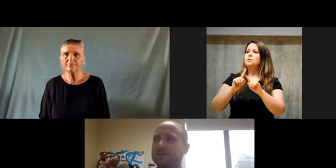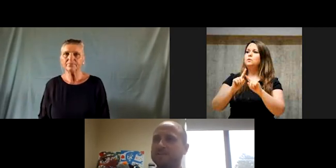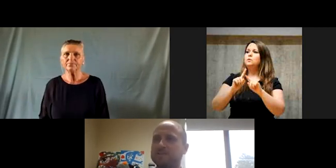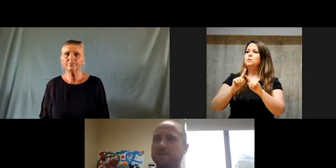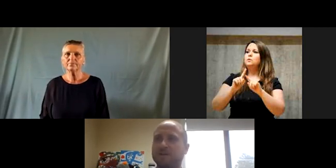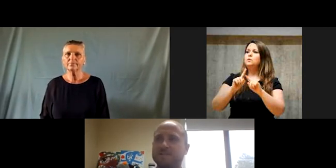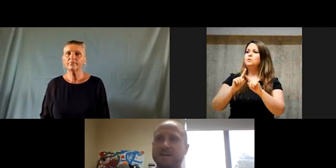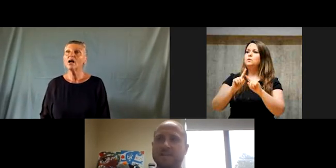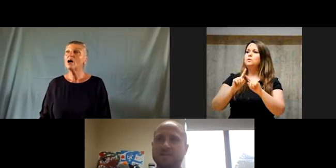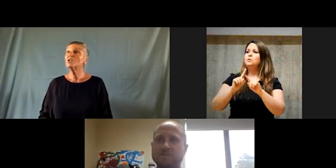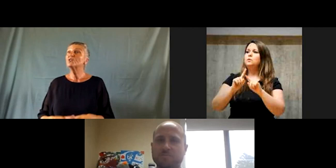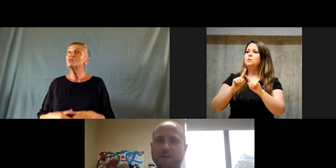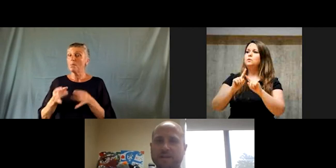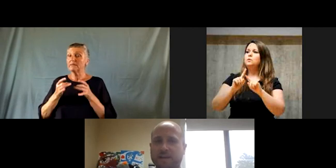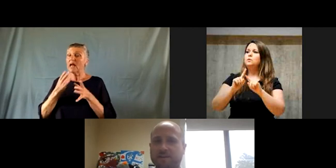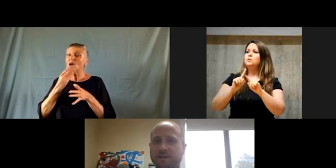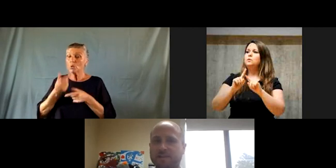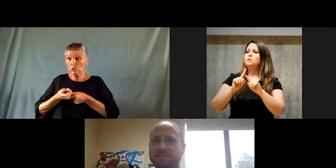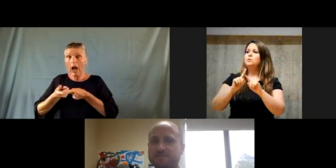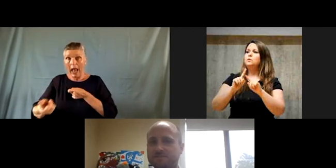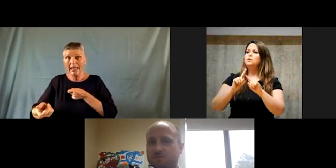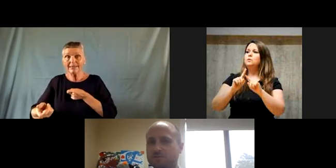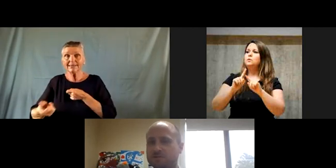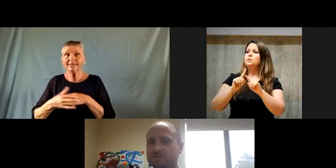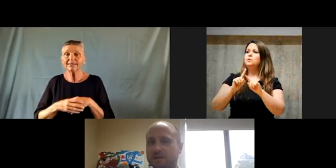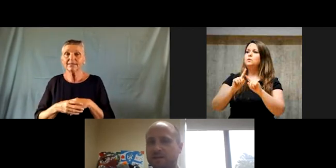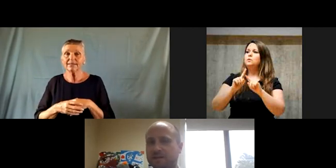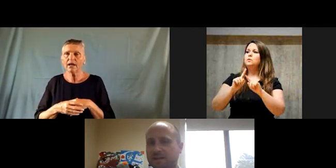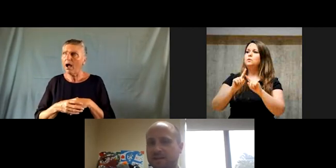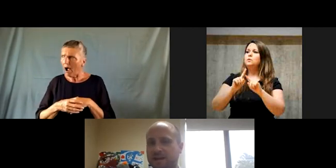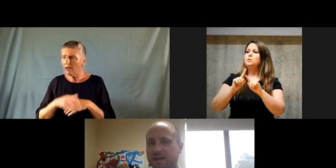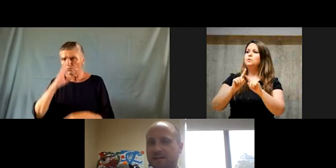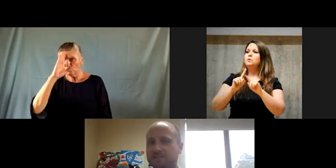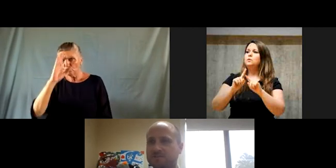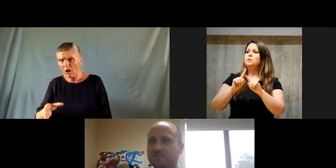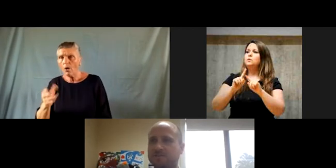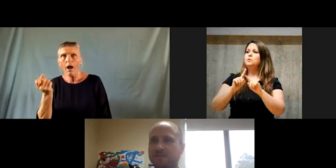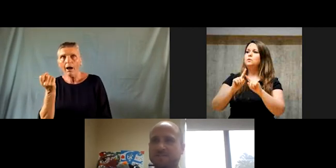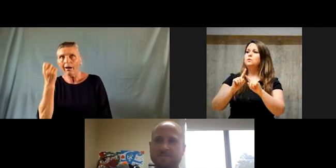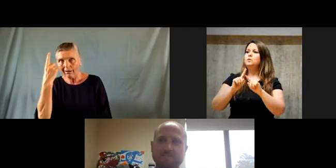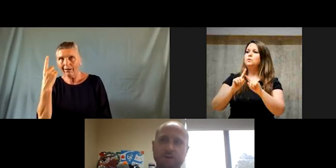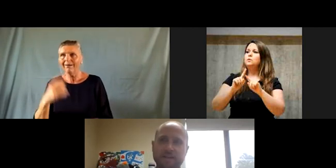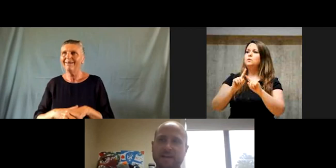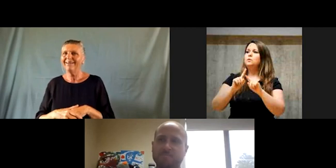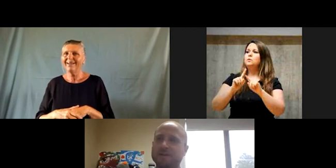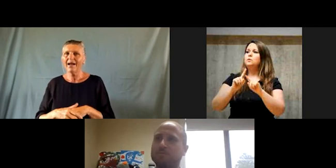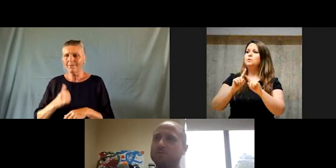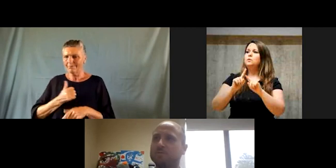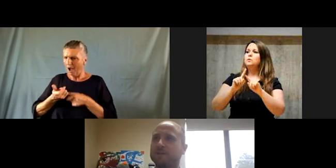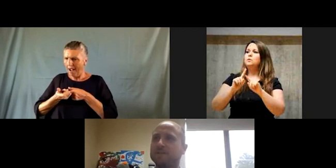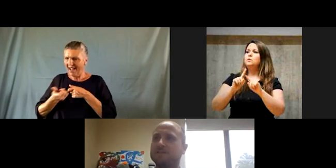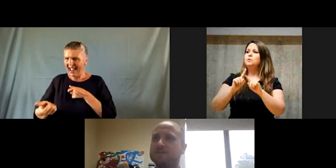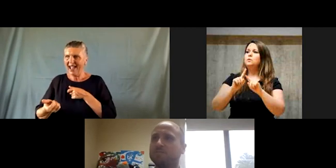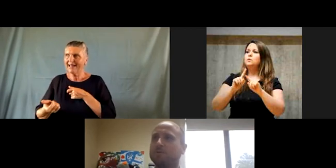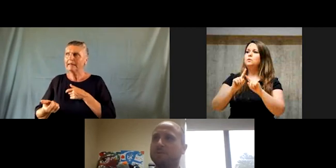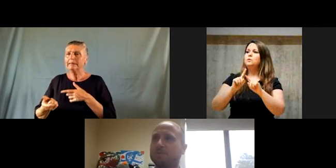When I did so, when I started using my cane, I almost immediately understood that my cane meant more to